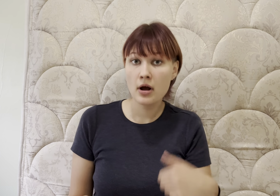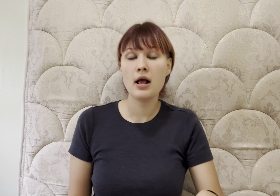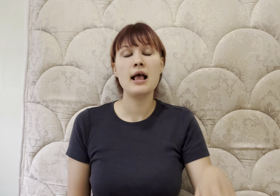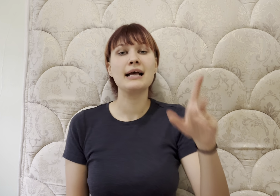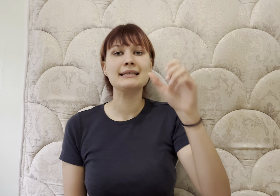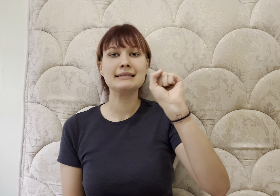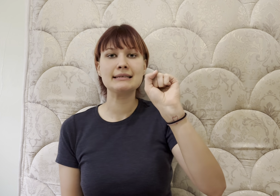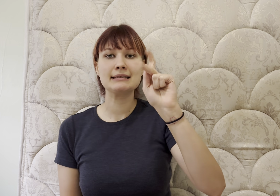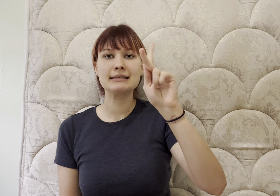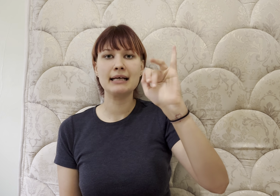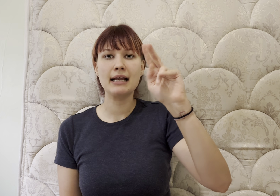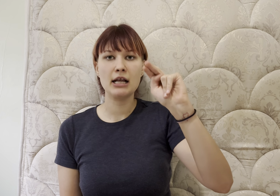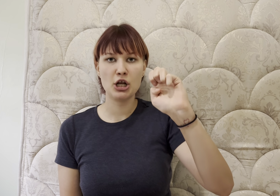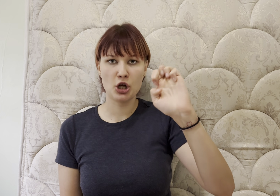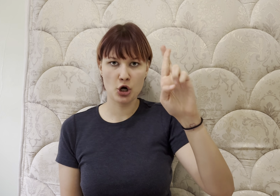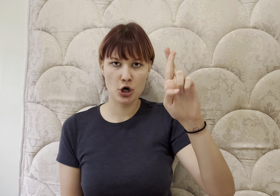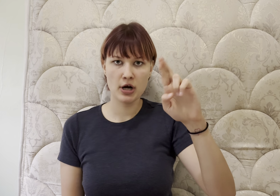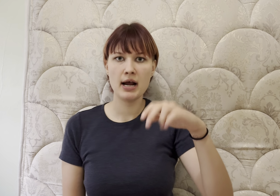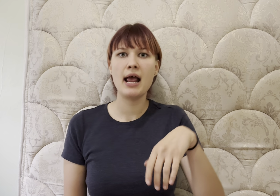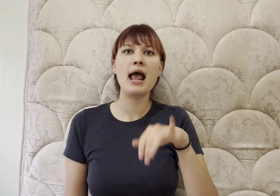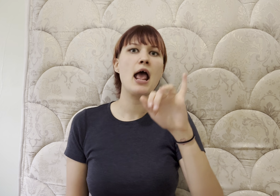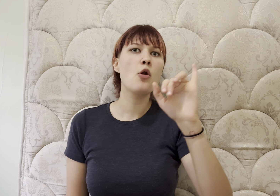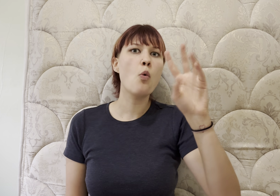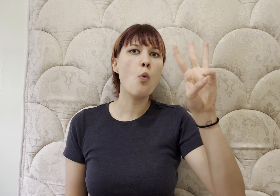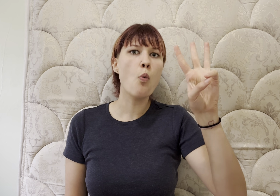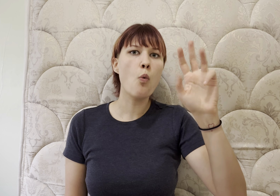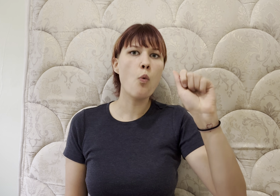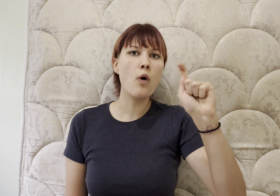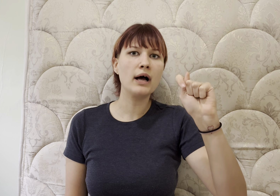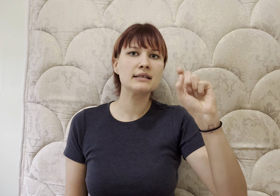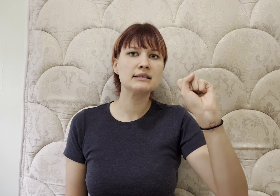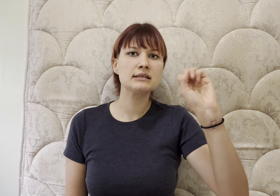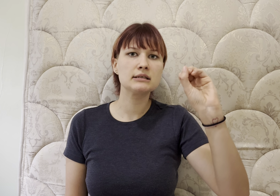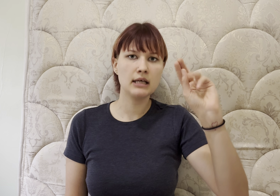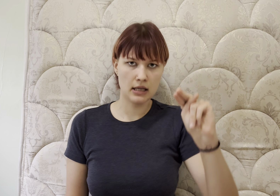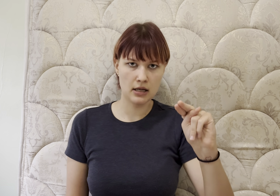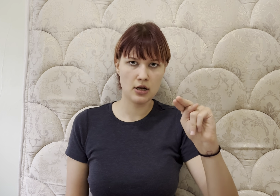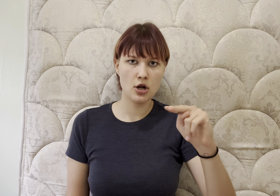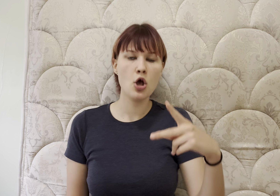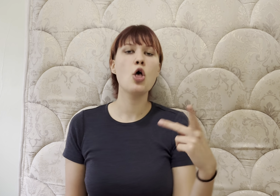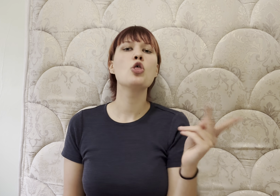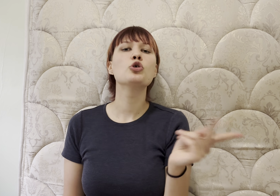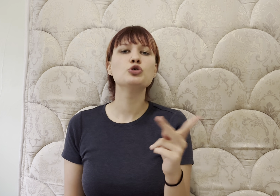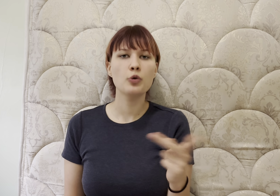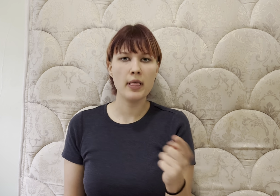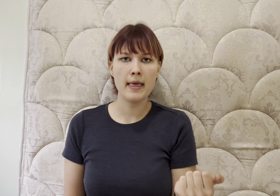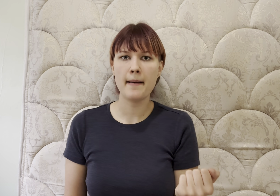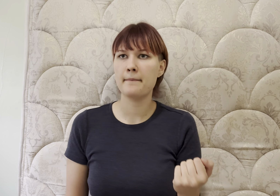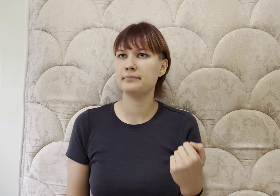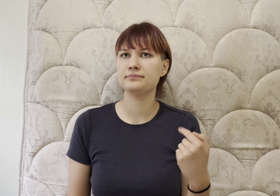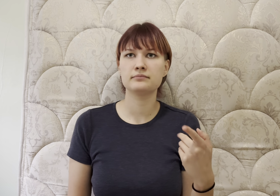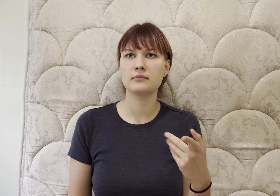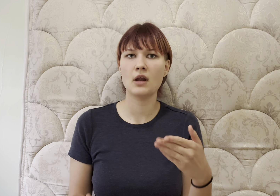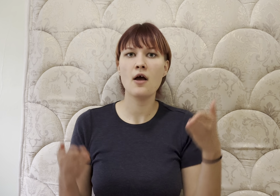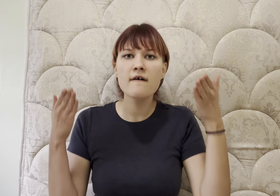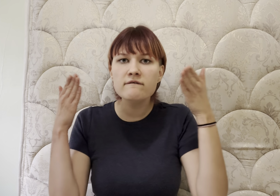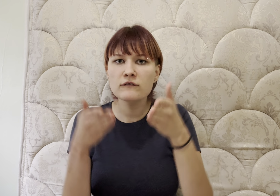therapy focuses on, again, changing your behavior, not on changing your thoughts or your beliefs or your understanding of old